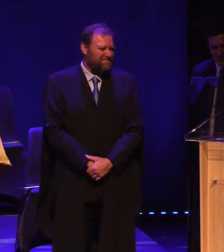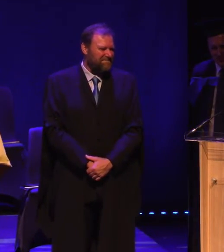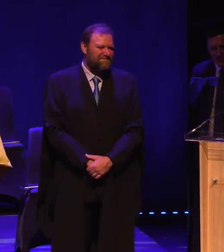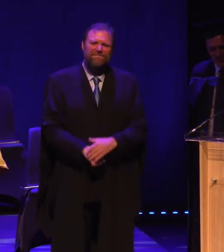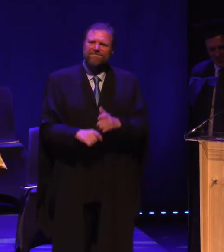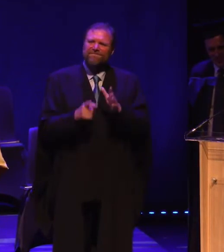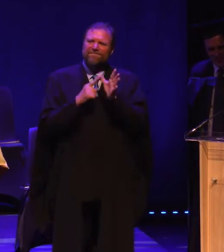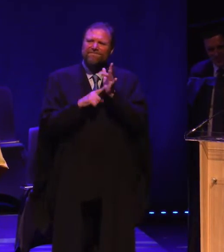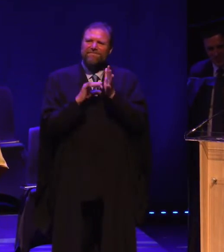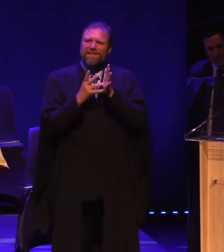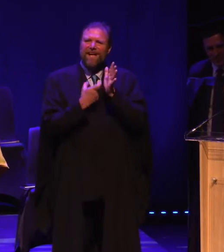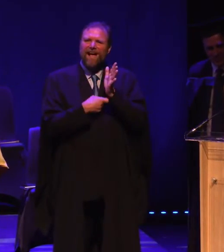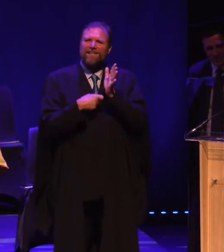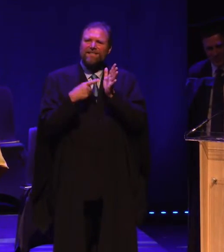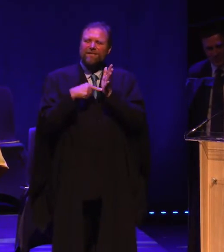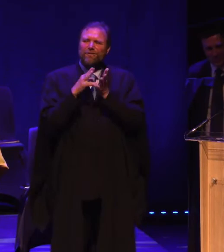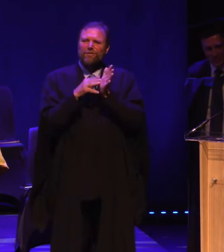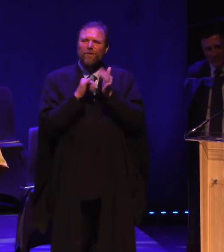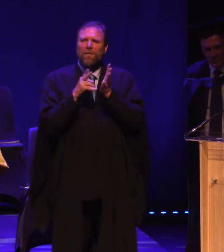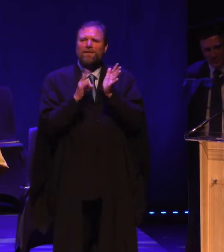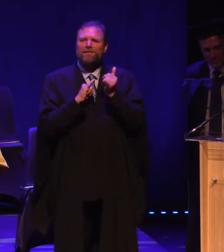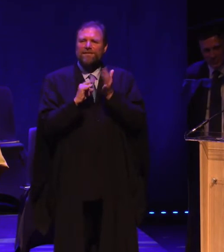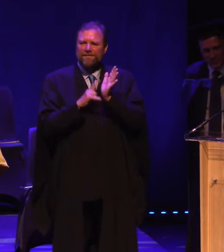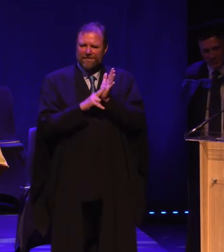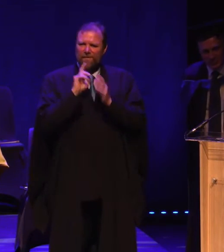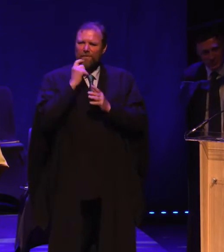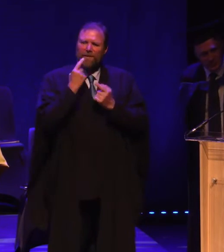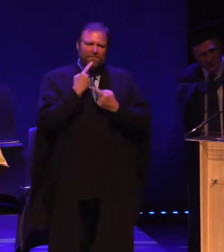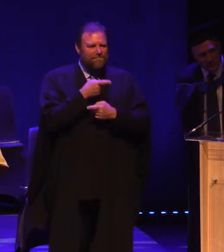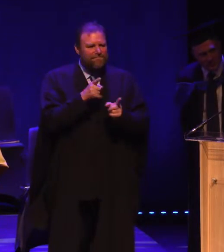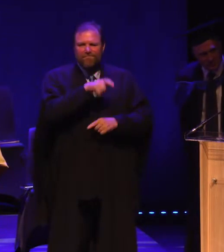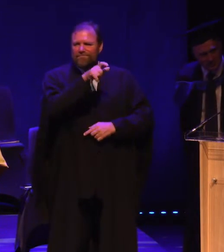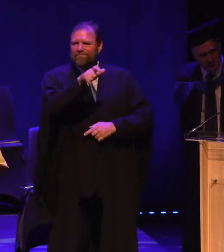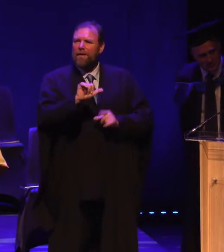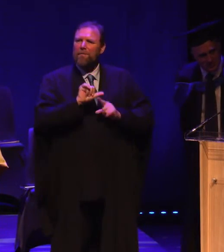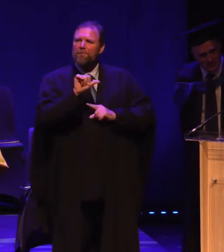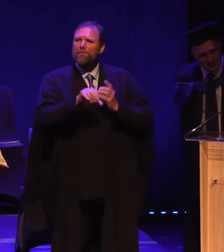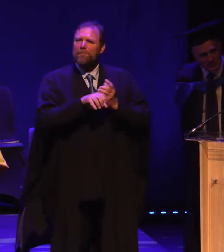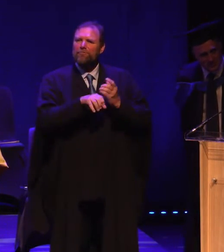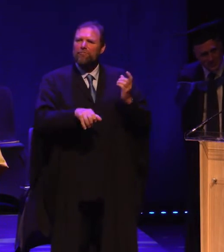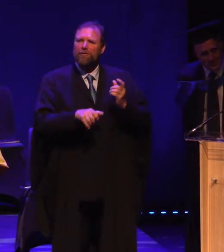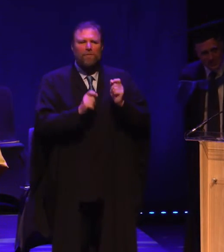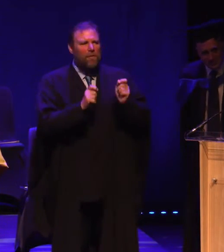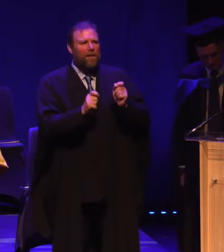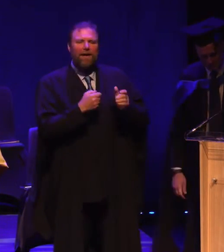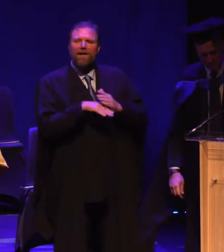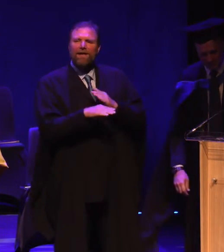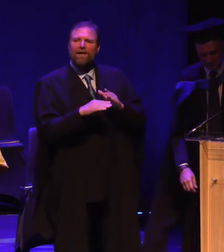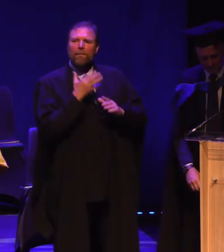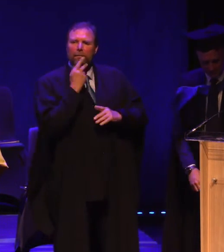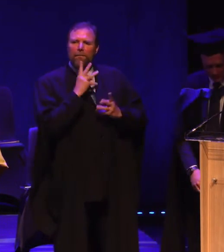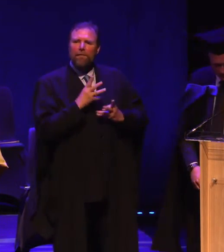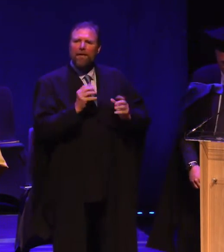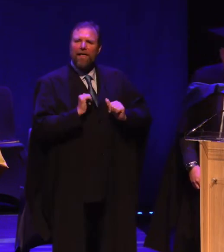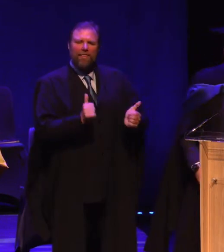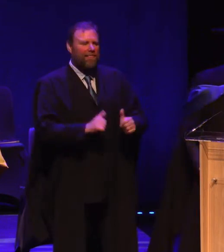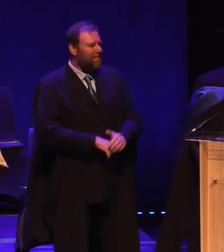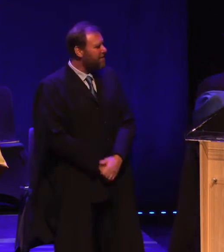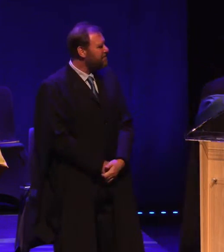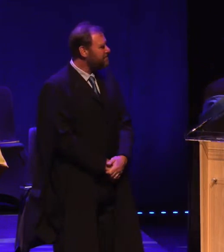Alistair Tomlinson will announce the students being awarded Postgraduate Diploma in Applied Public Health.